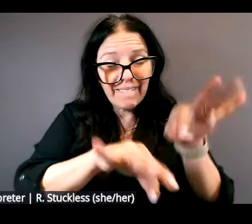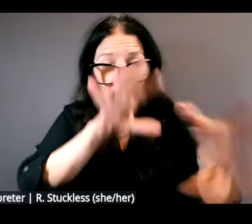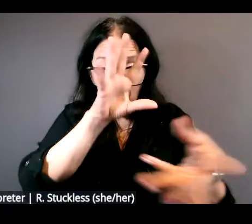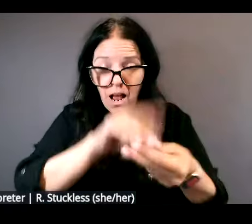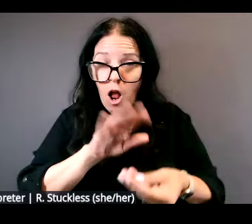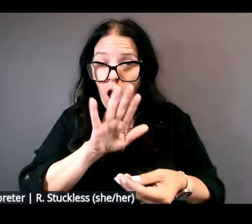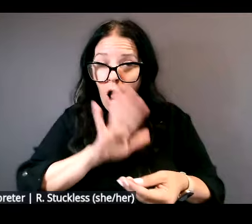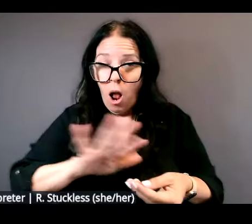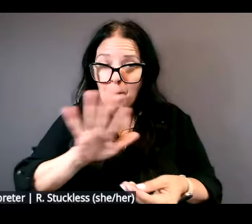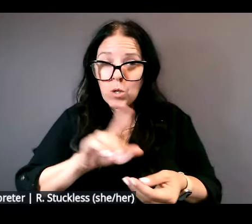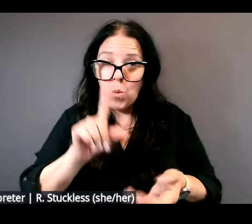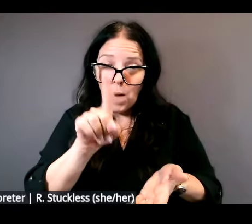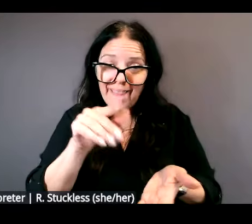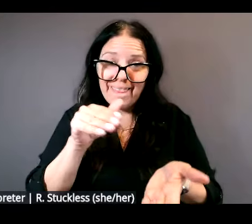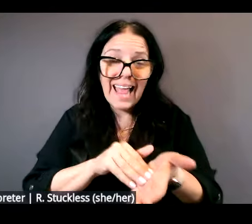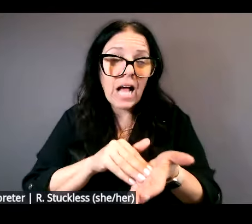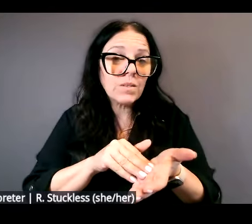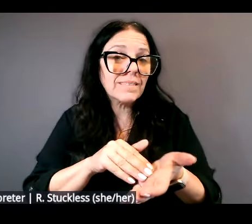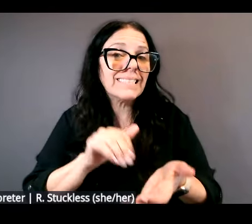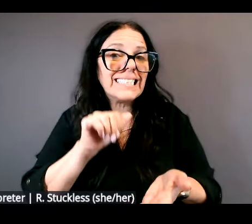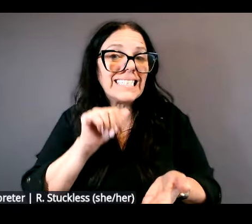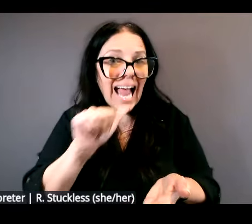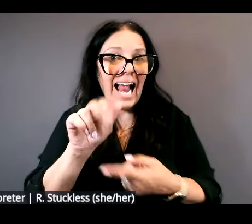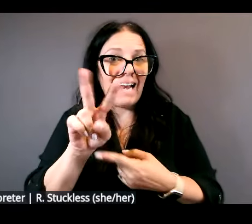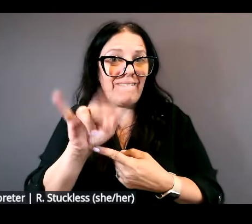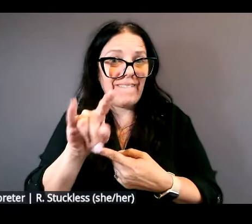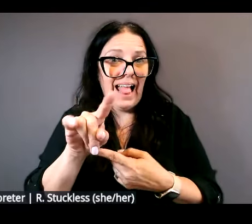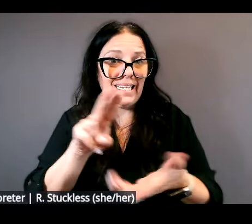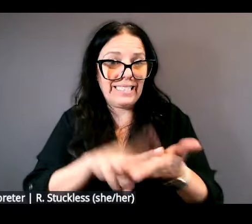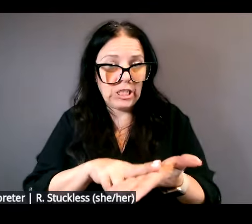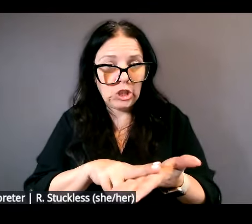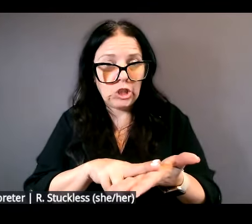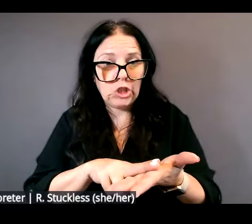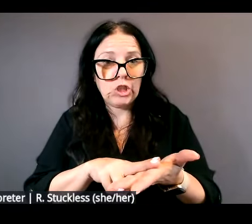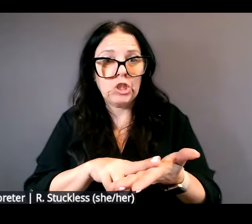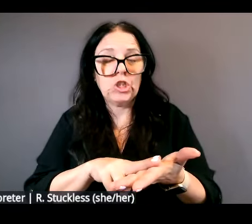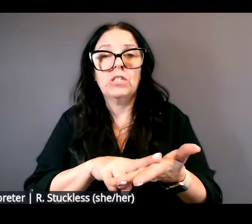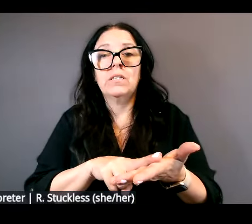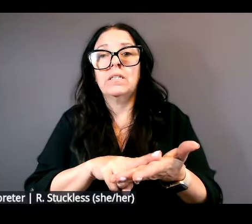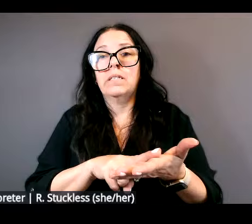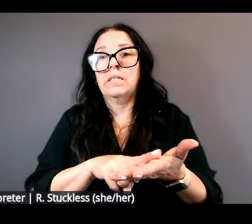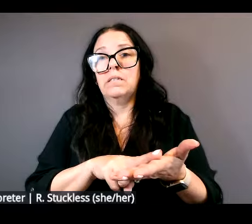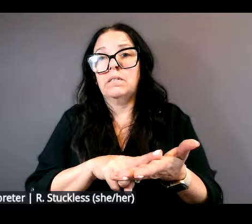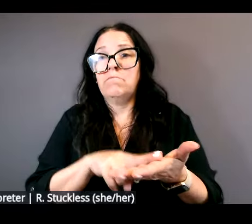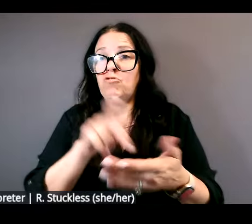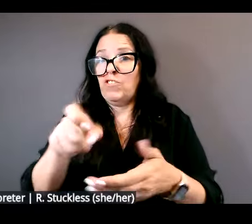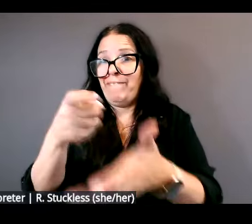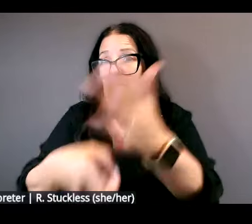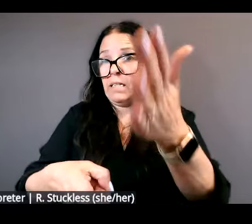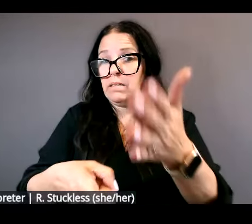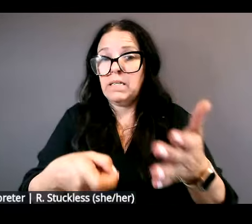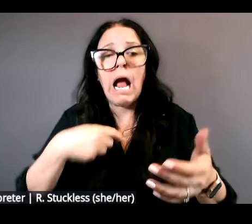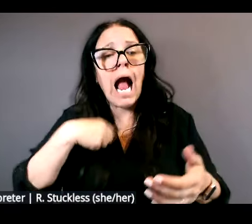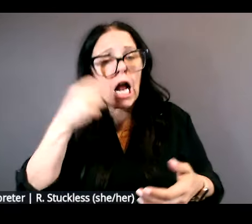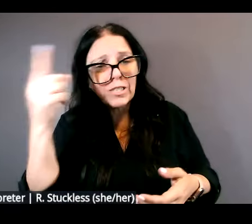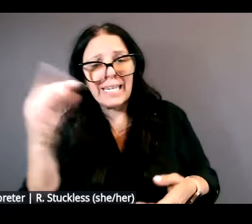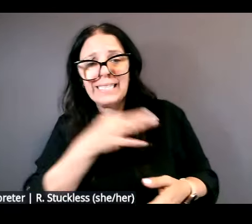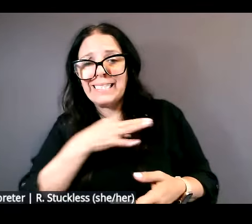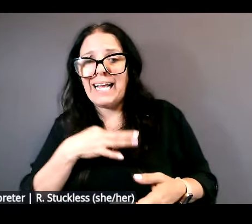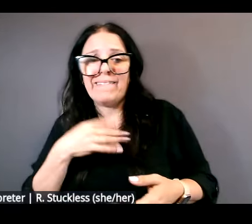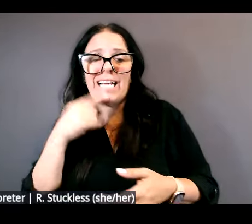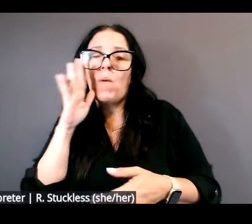the conclusion of the staff that it would not have affected the result, but breaking the law and circulator forgery is